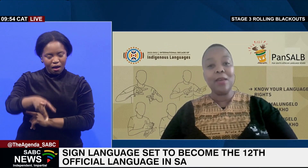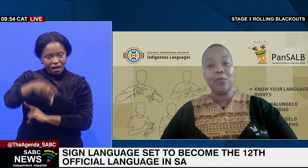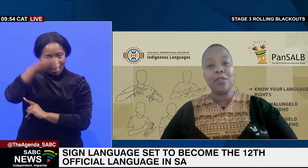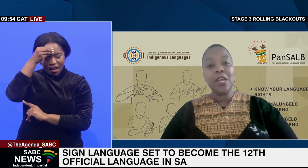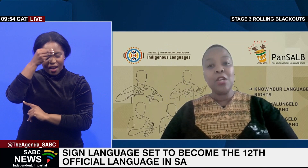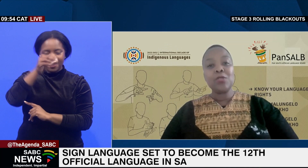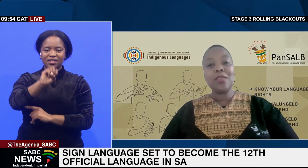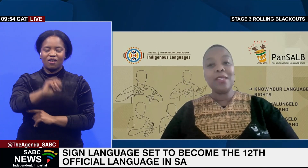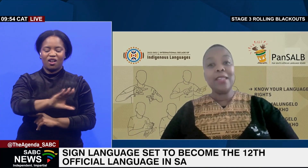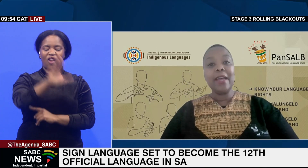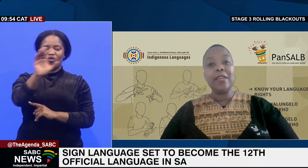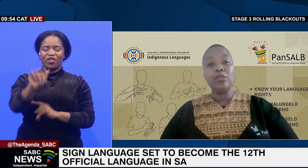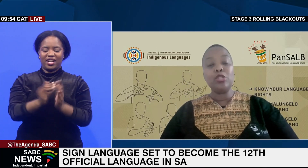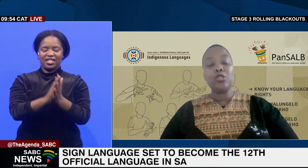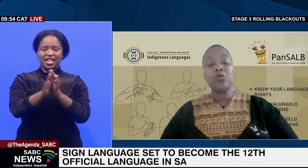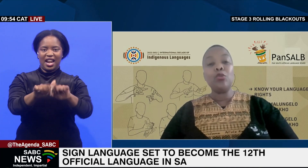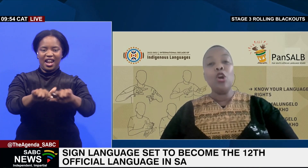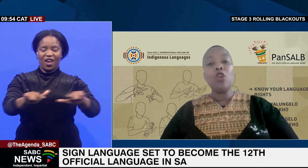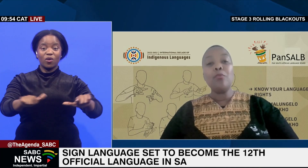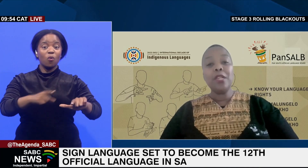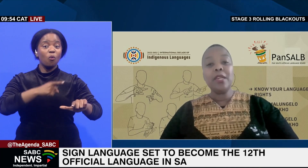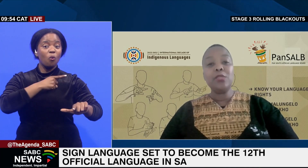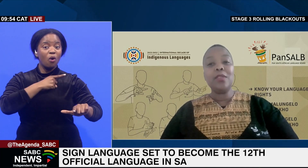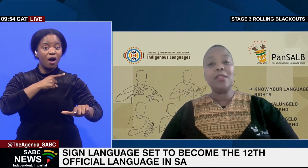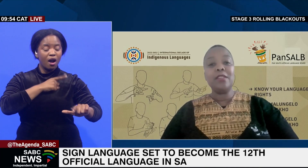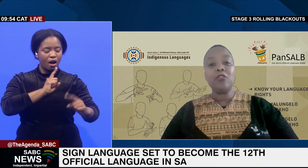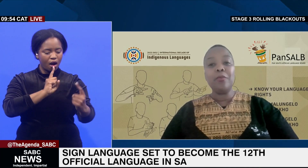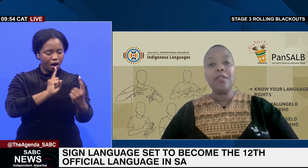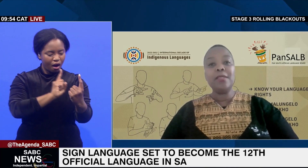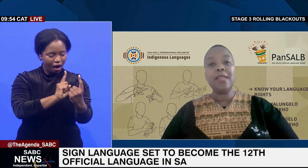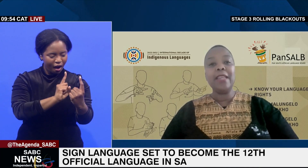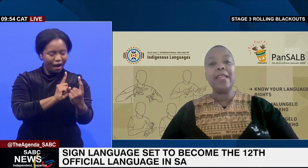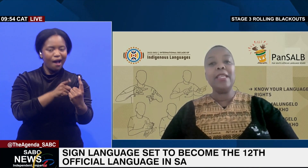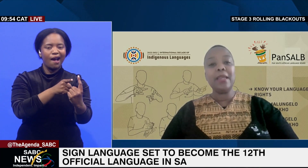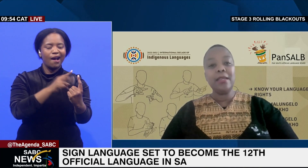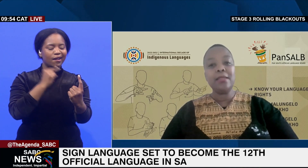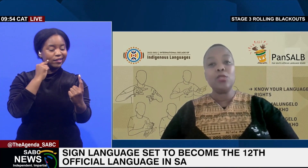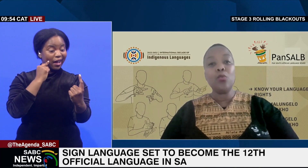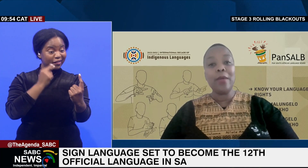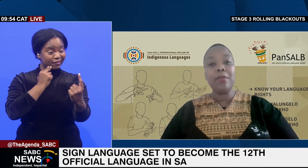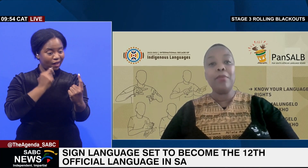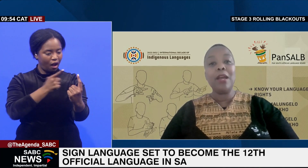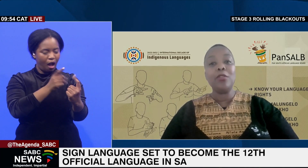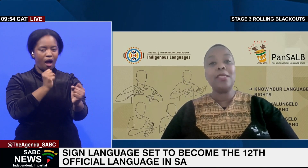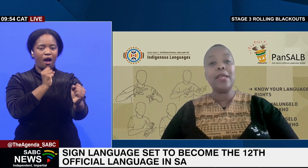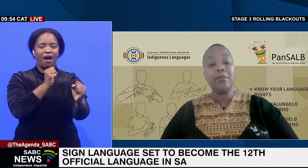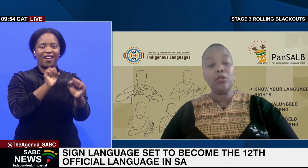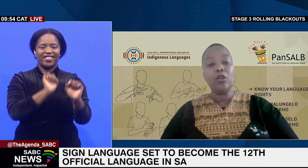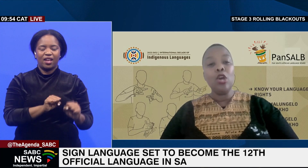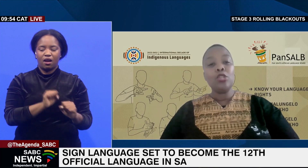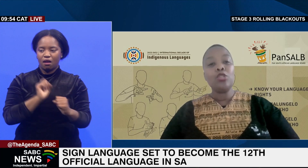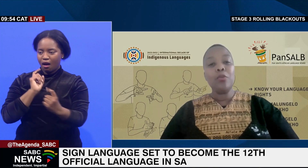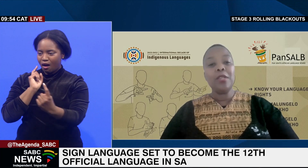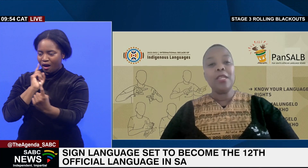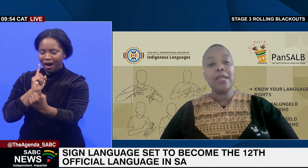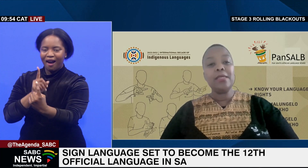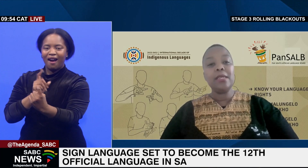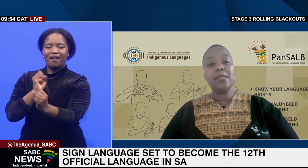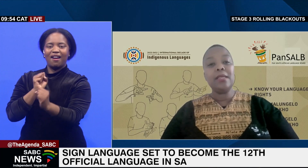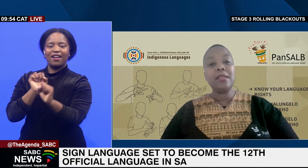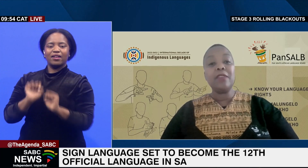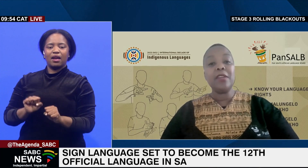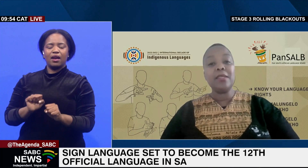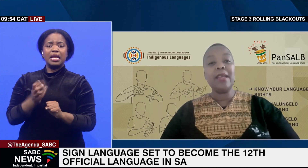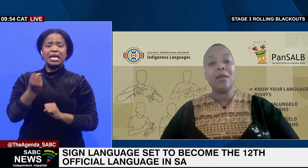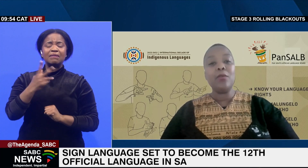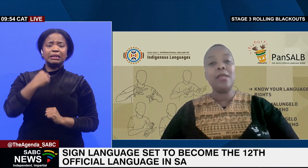Sign Language so that they are able to communicate with the deaf community. And in cases where people are not able to communicate in